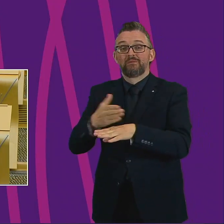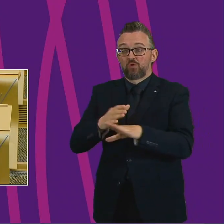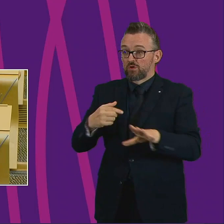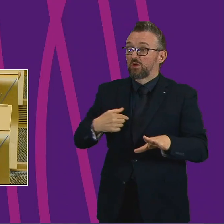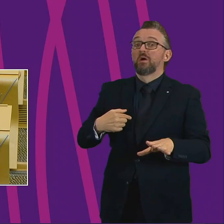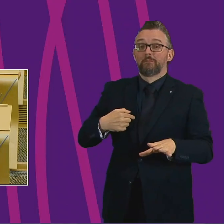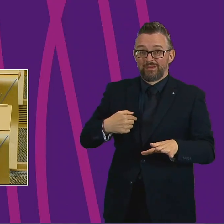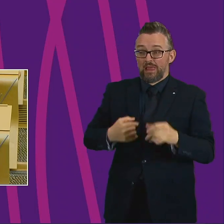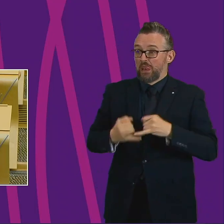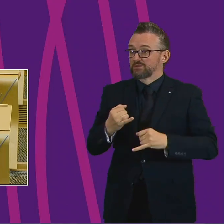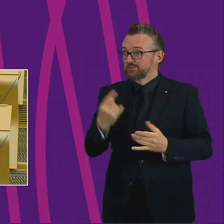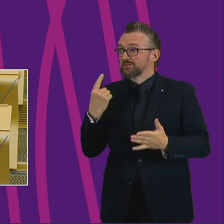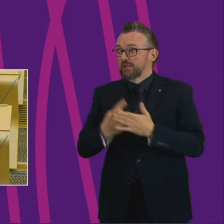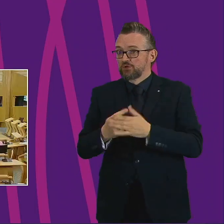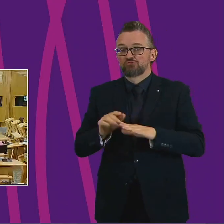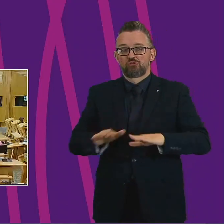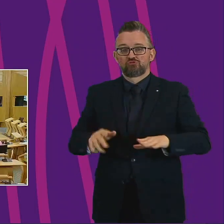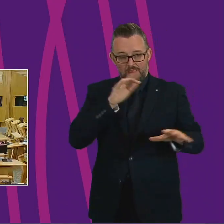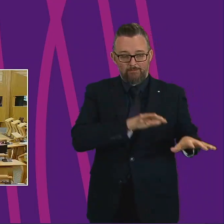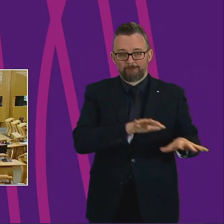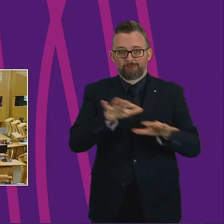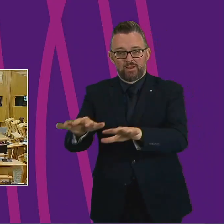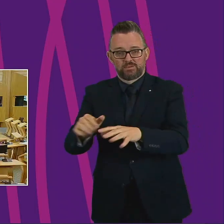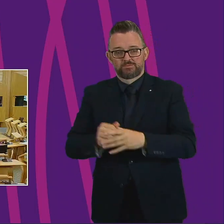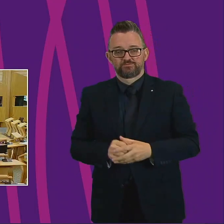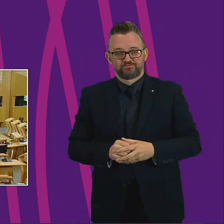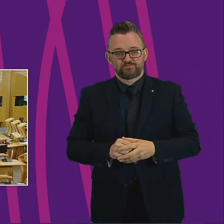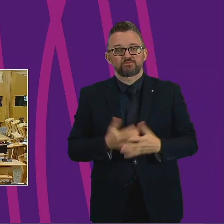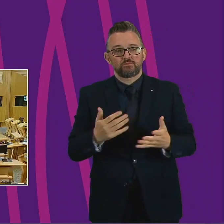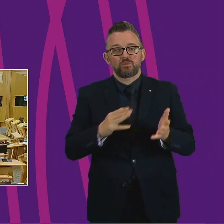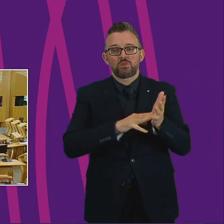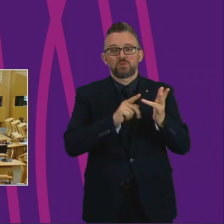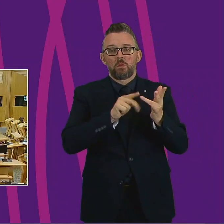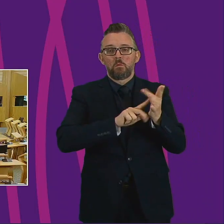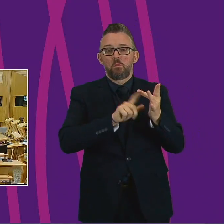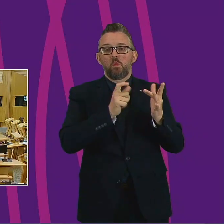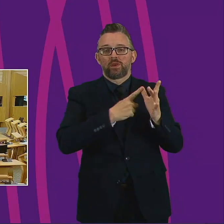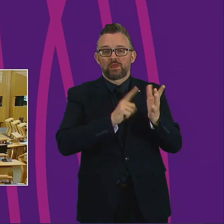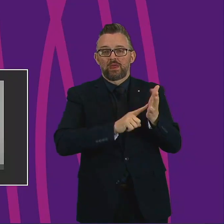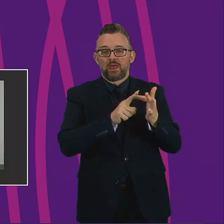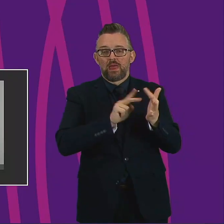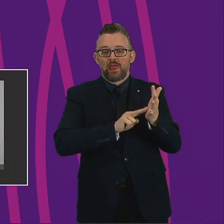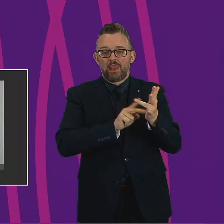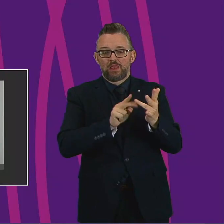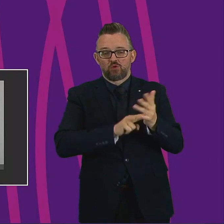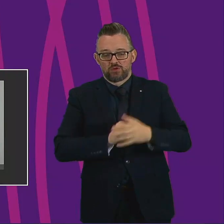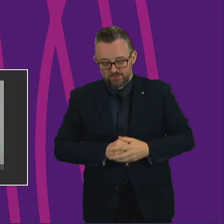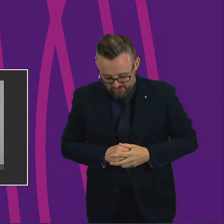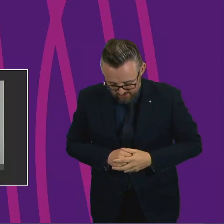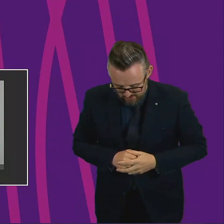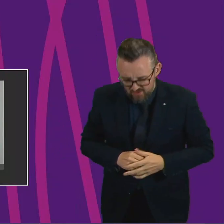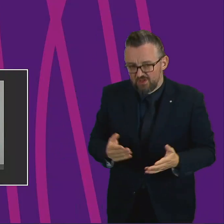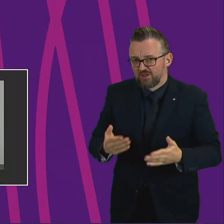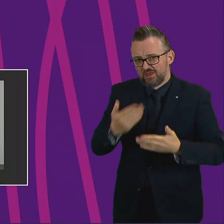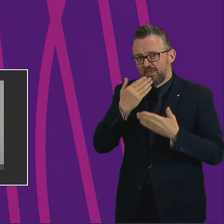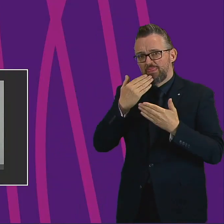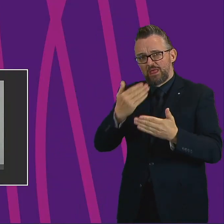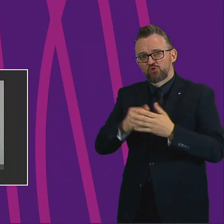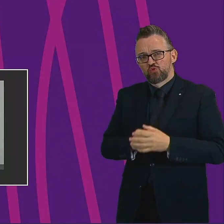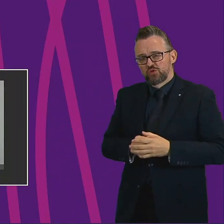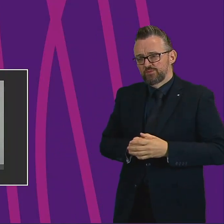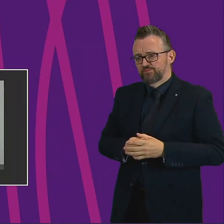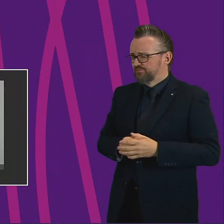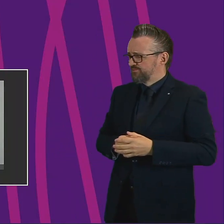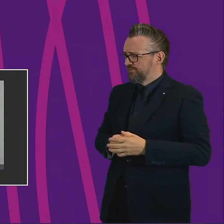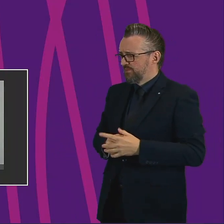can move back into that area. And Monica Lennon. Thank you. Cabinet Secretary, what